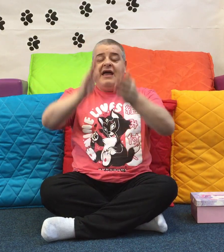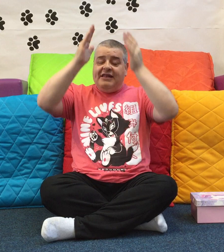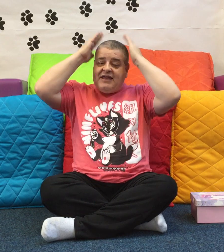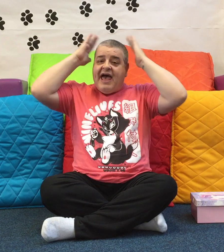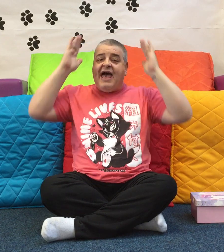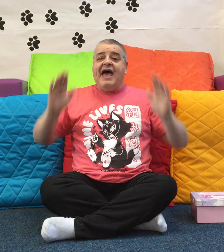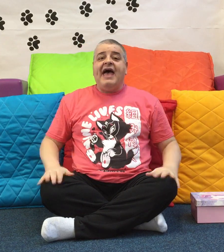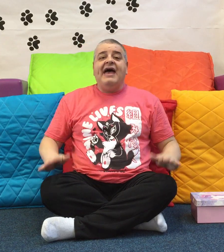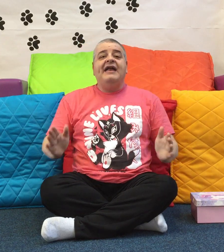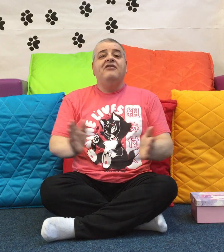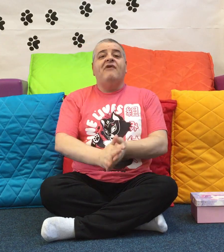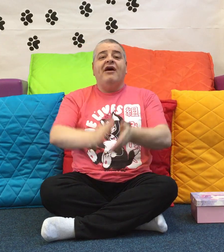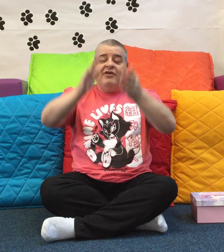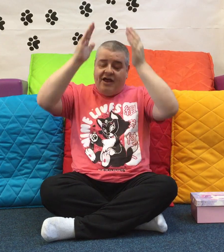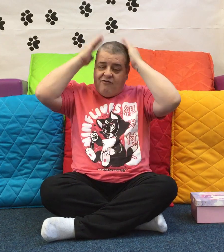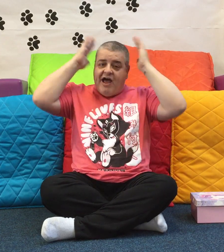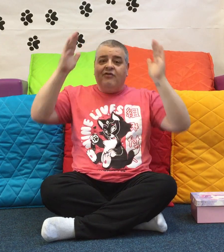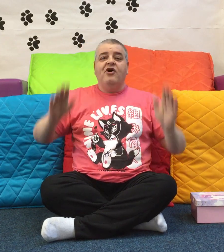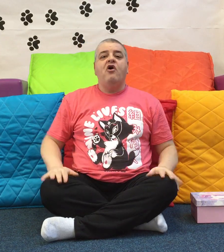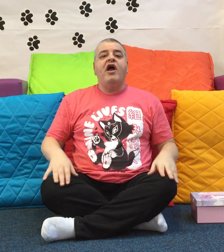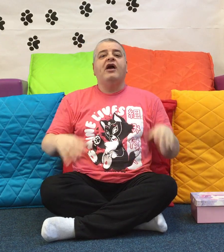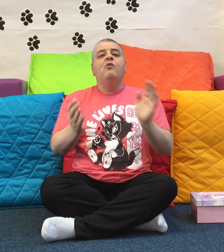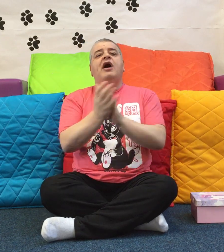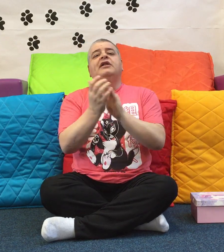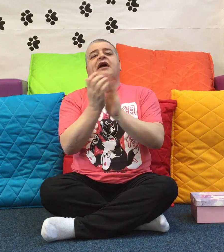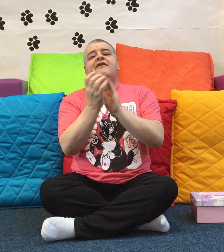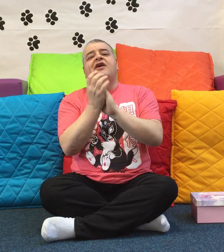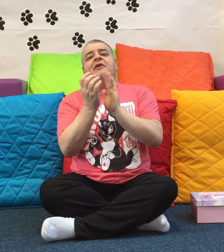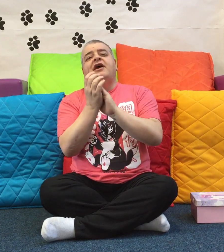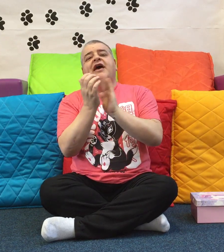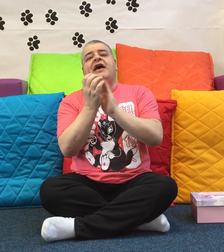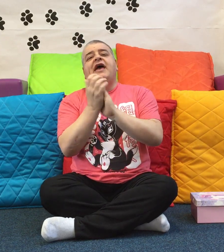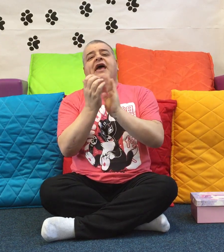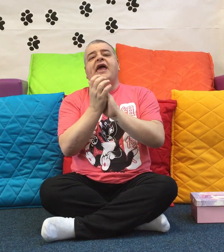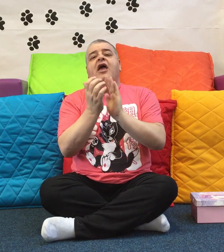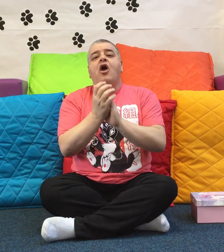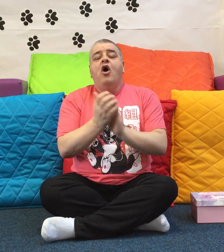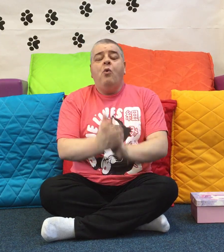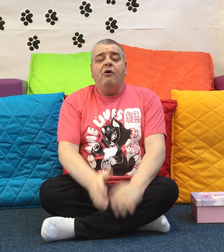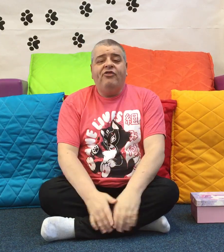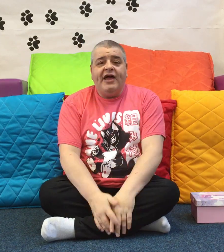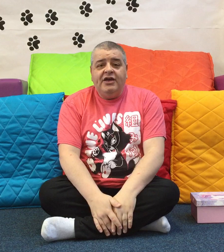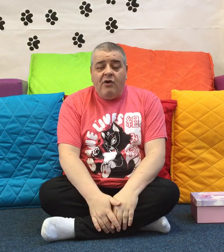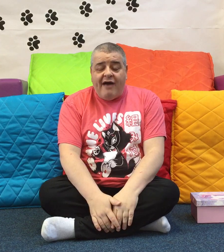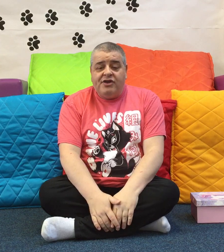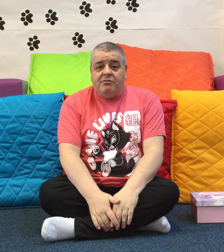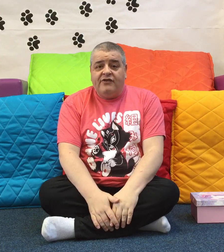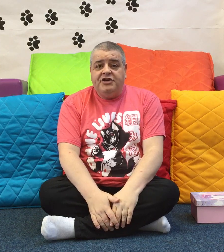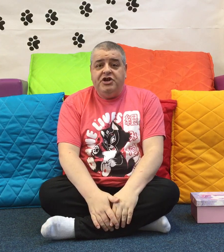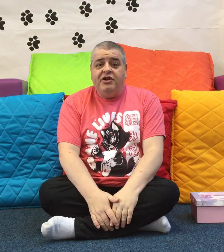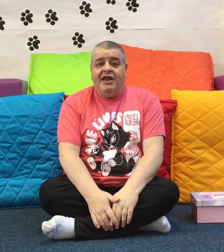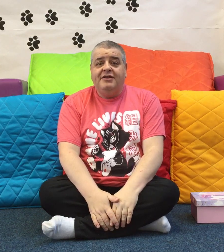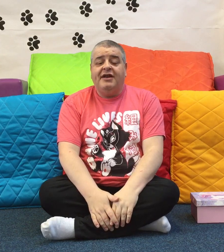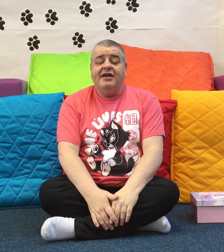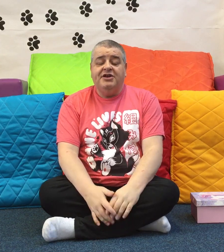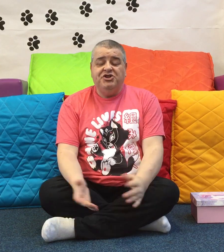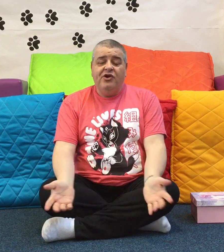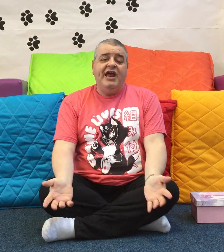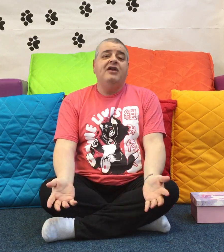nine, ten, round and round the ring. Well done, everybody! Well, thank you ever so much for tuning in today to join in